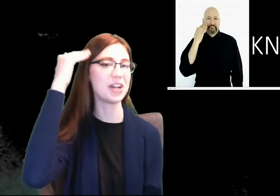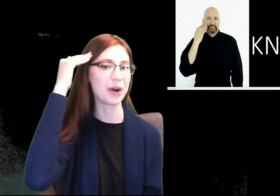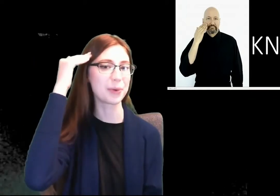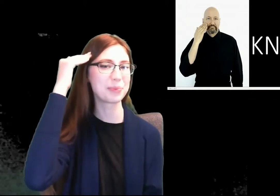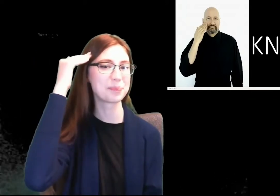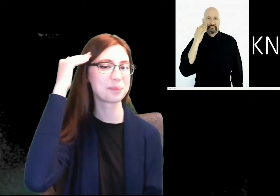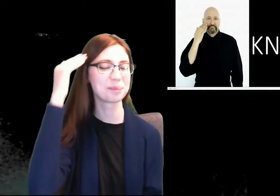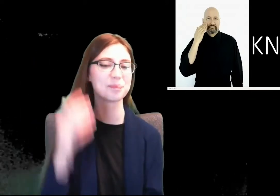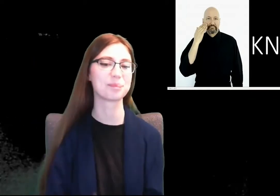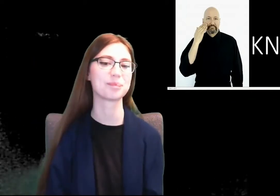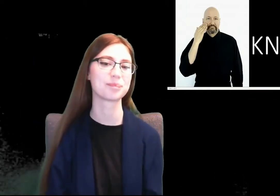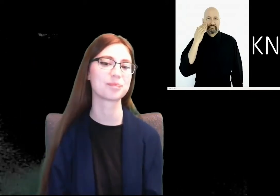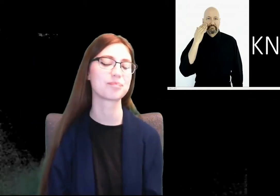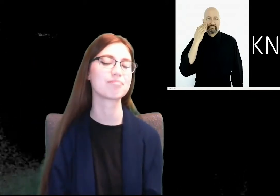no.